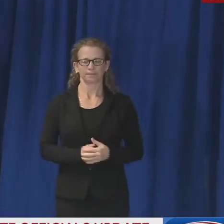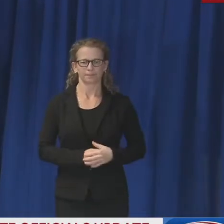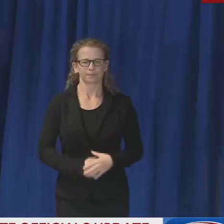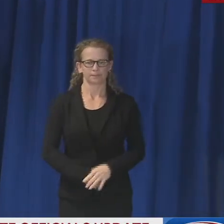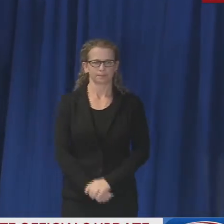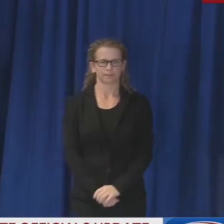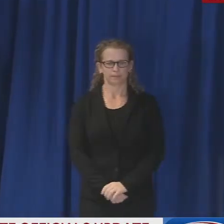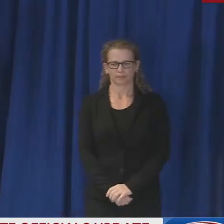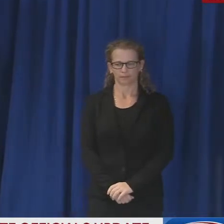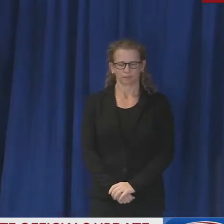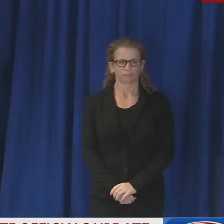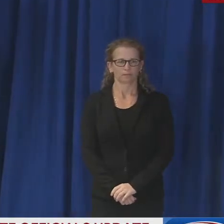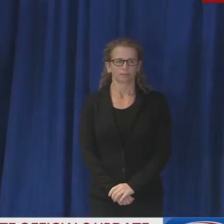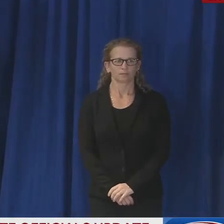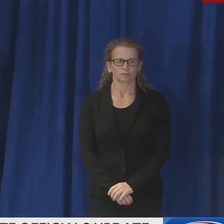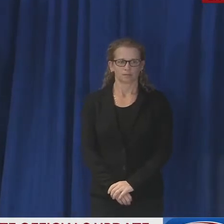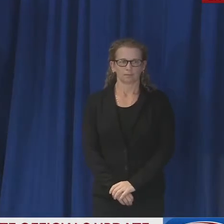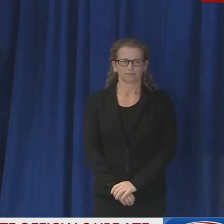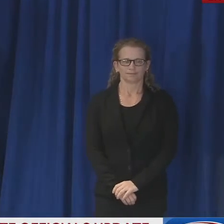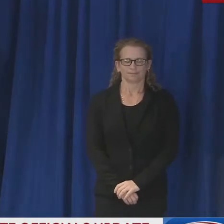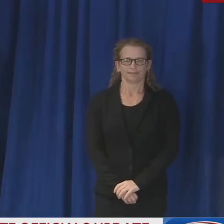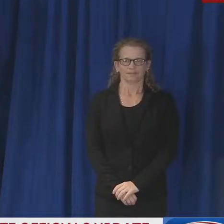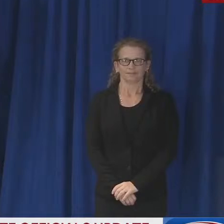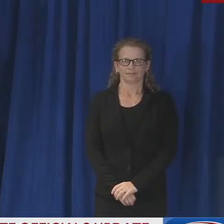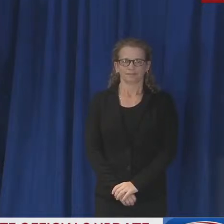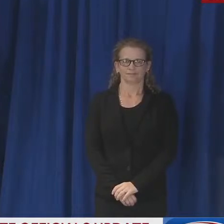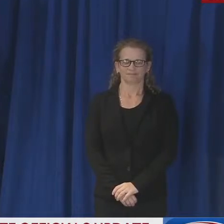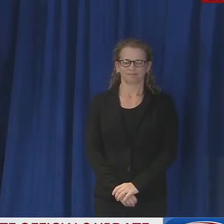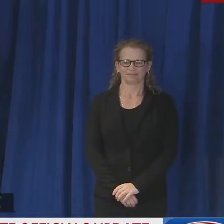Associated Press. Holly, please go ahead with your question.